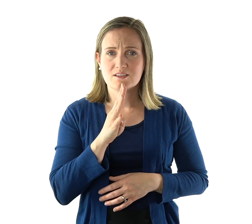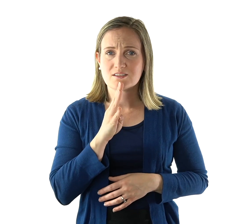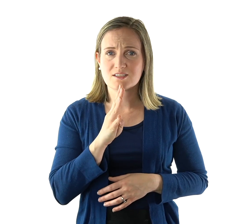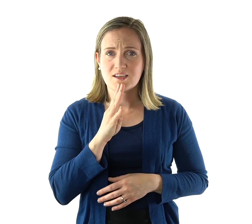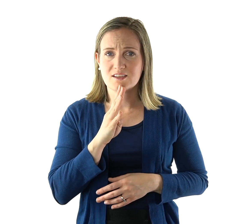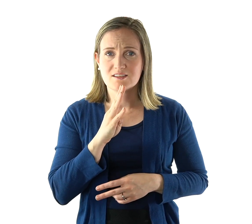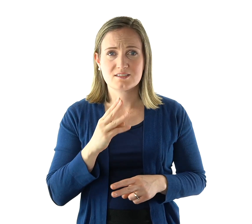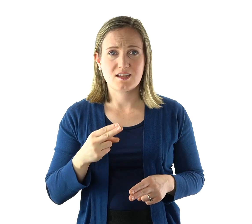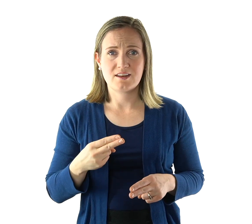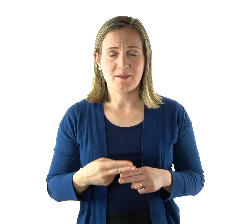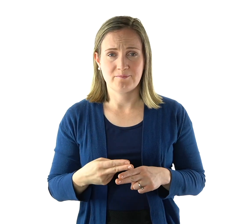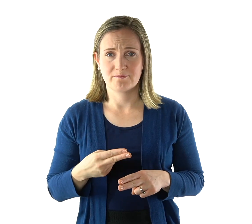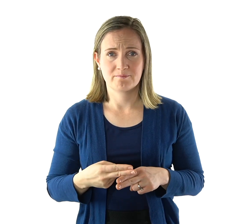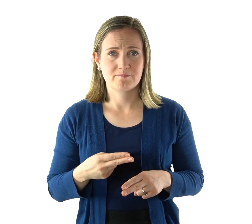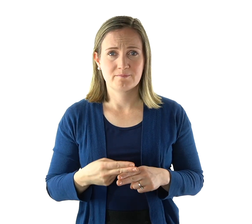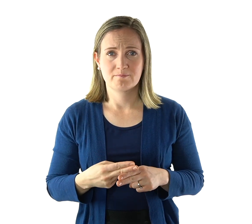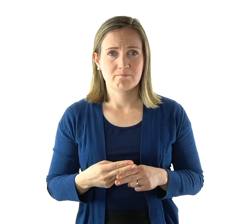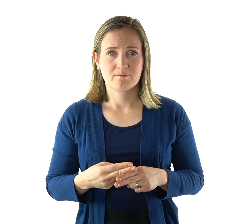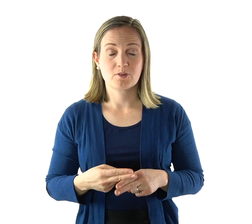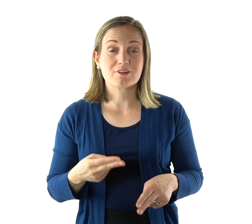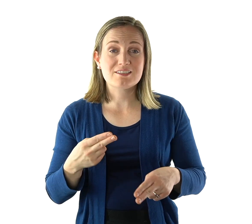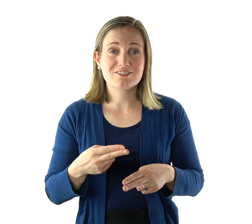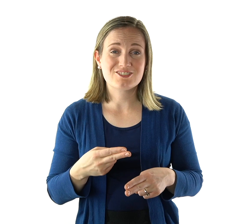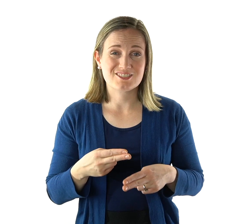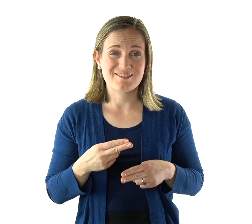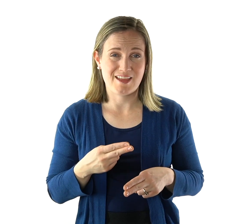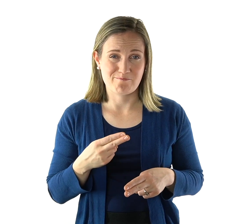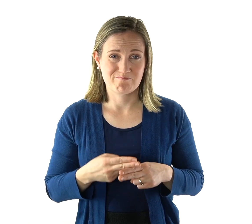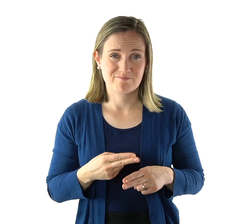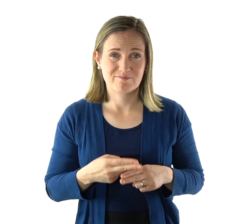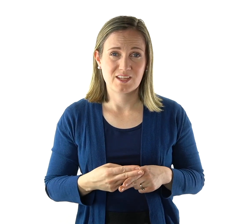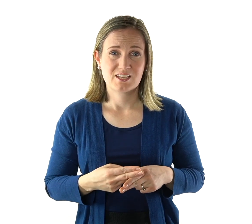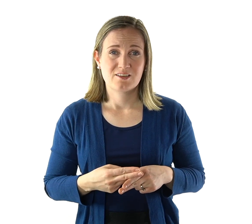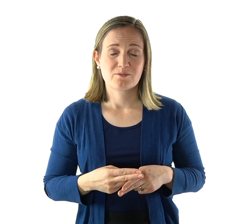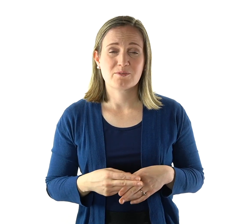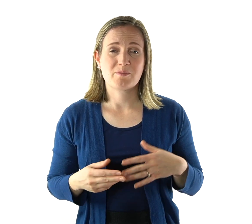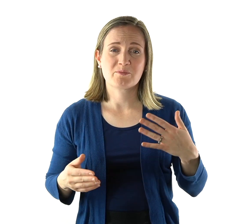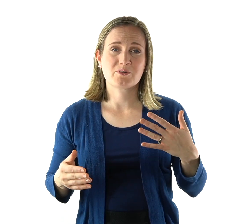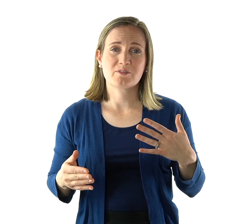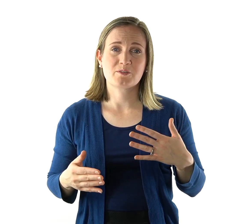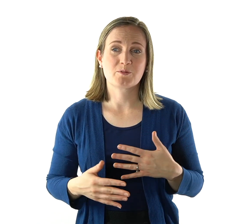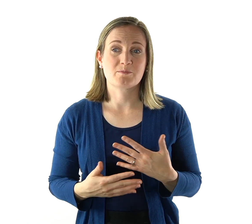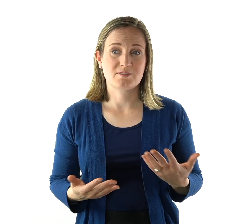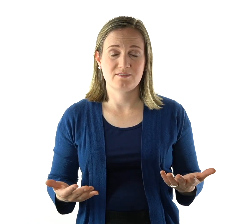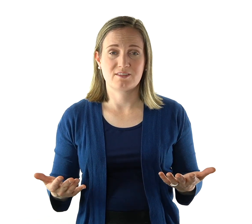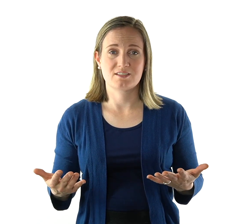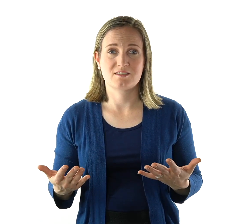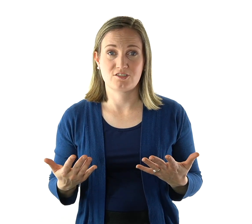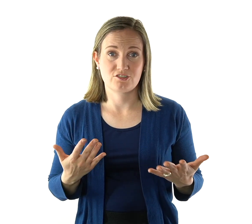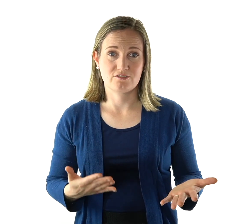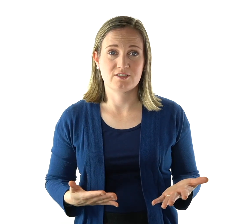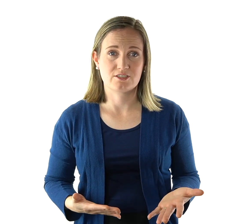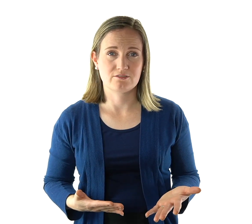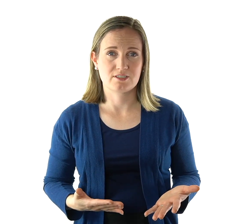just say said name, or even just name. Remember, the purpose of this is to serve the children,